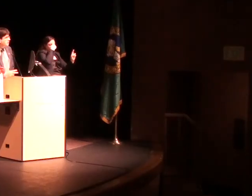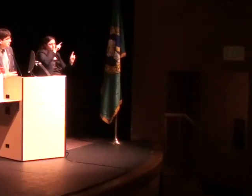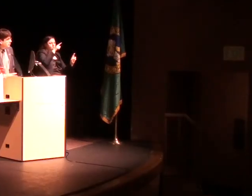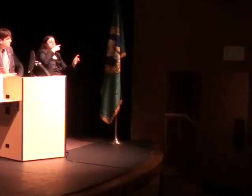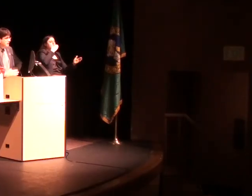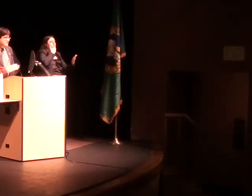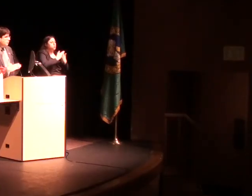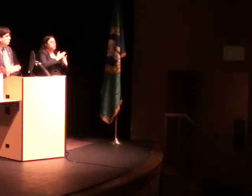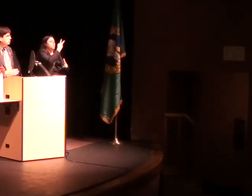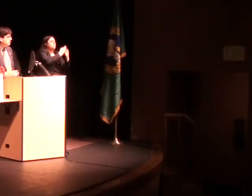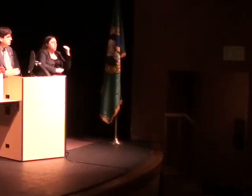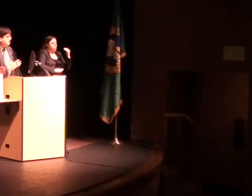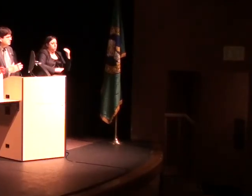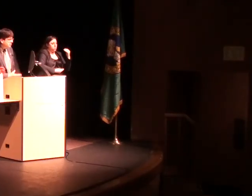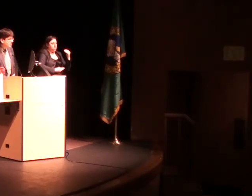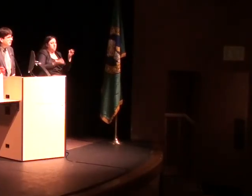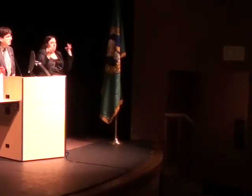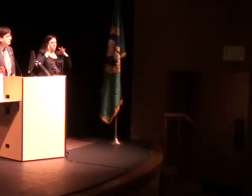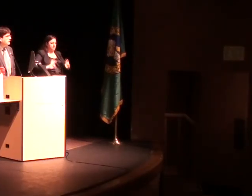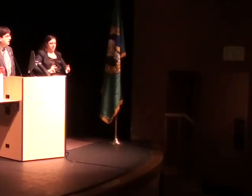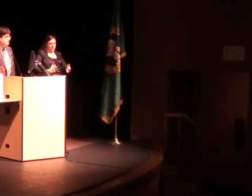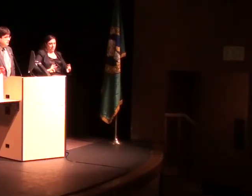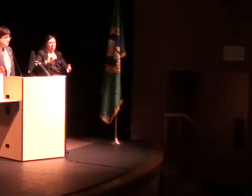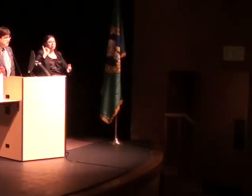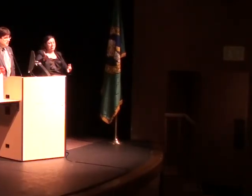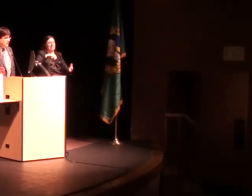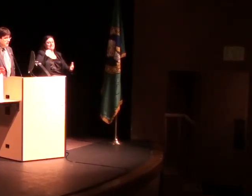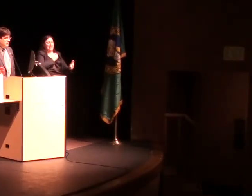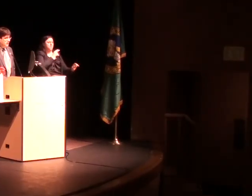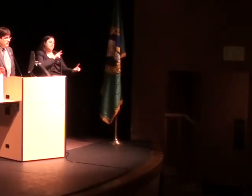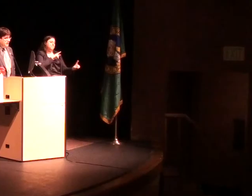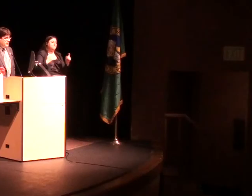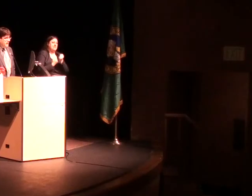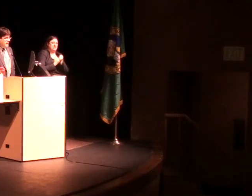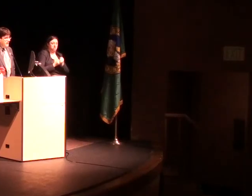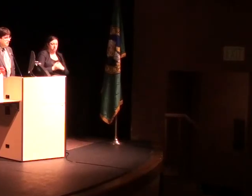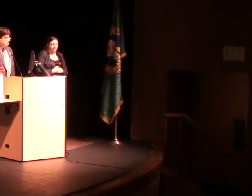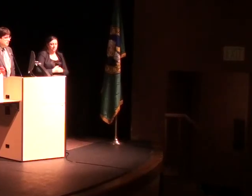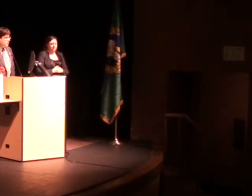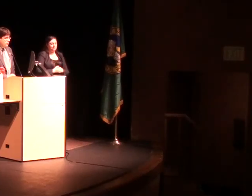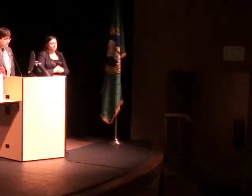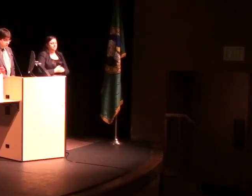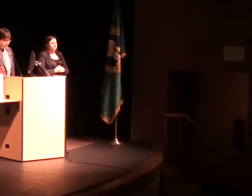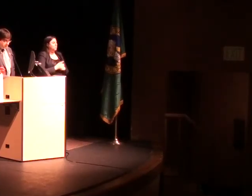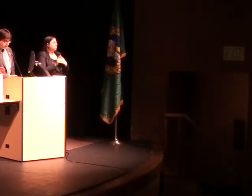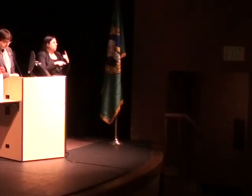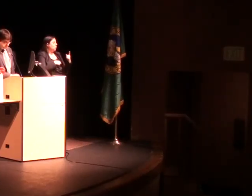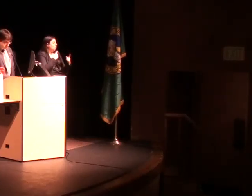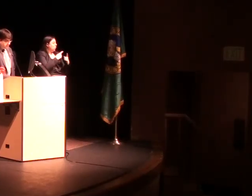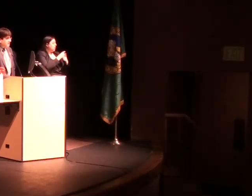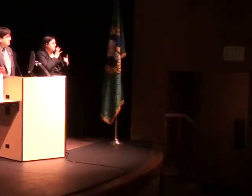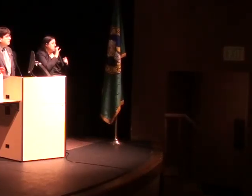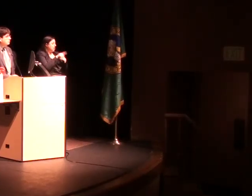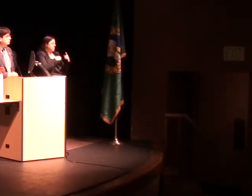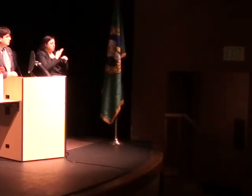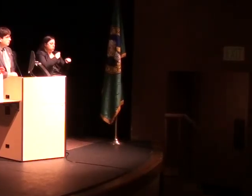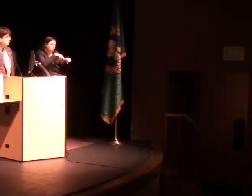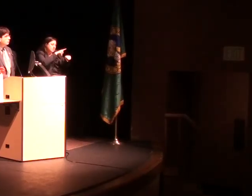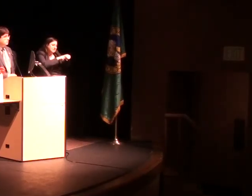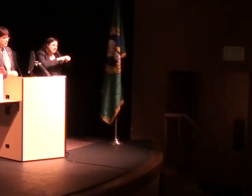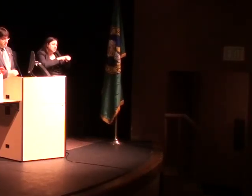both peoples. That is our position, and it's very clear in this. Again, when we talk about the